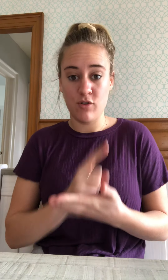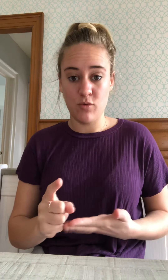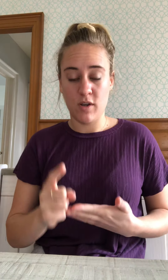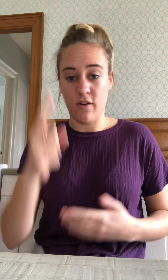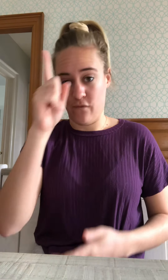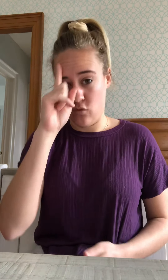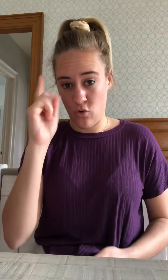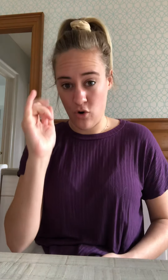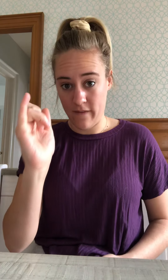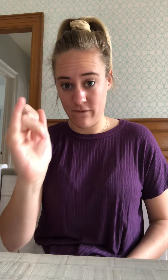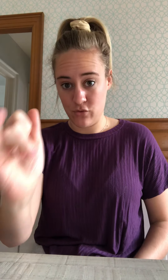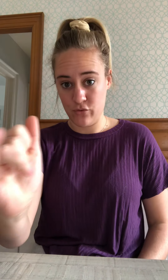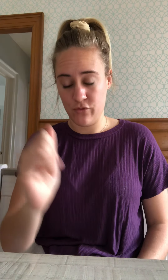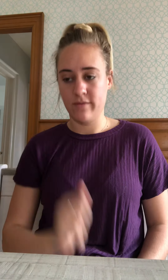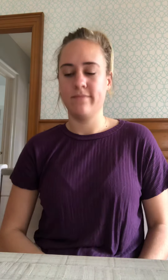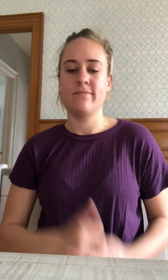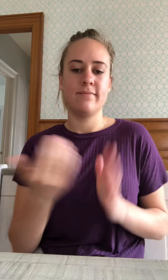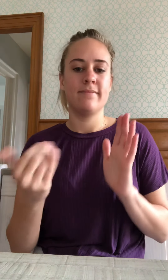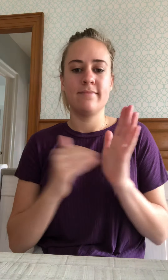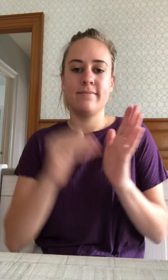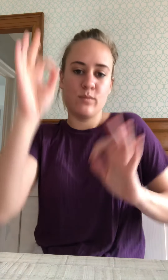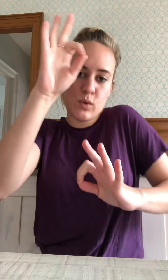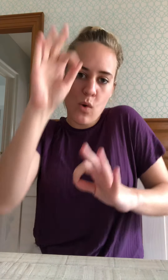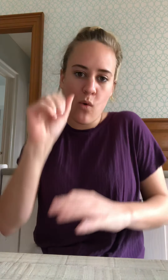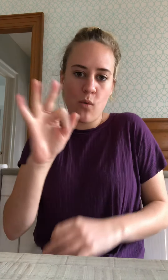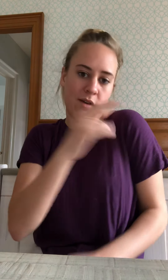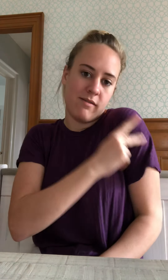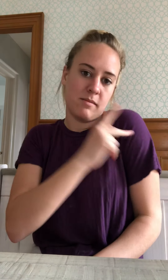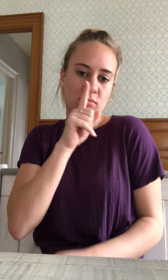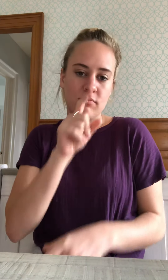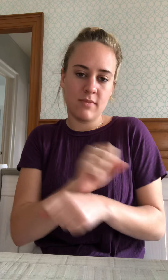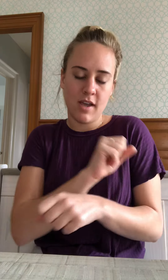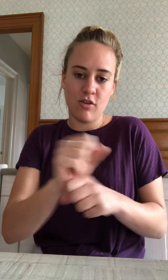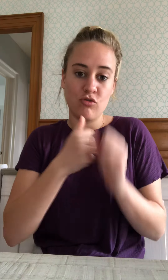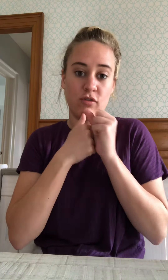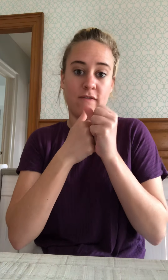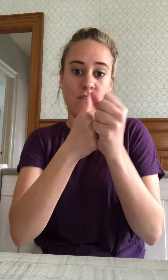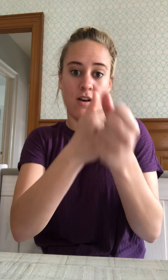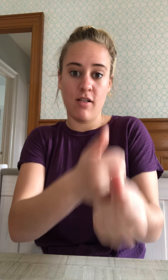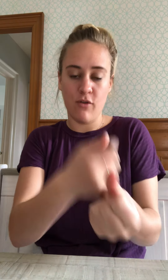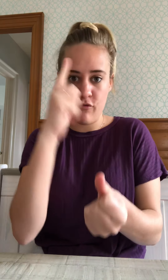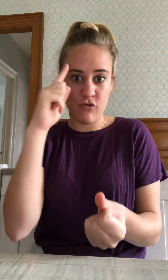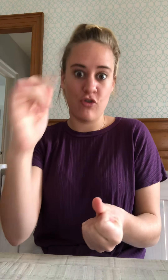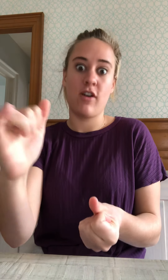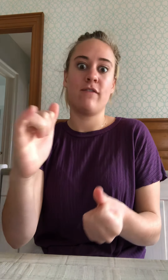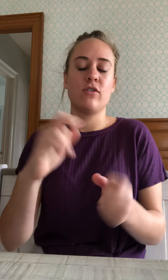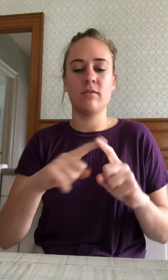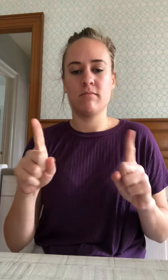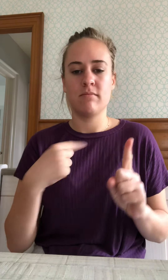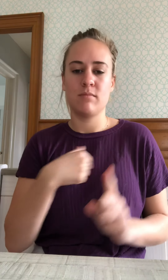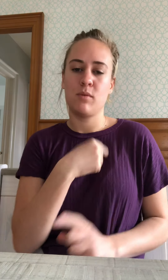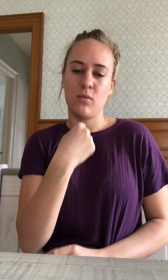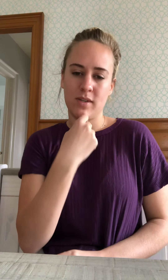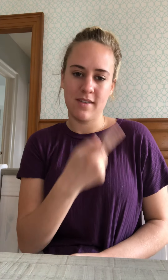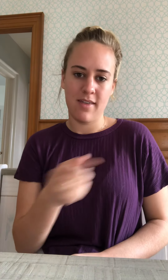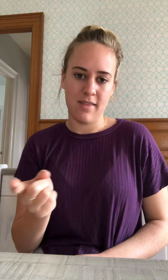And again, we don't know if patients follow that forever, but that's what we tell them when we're